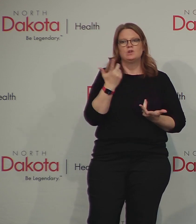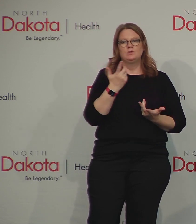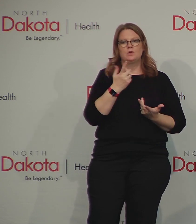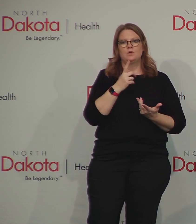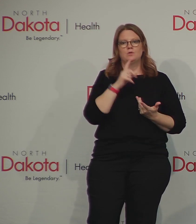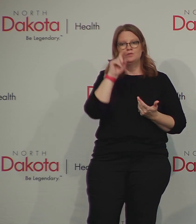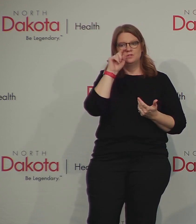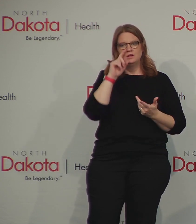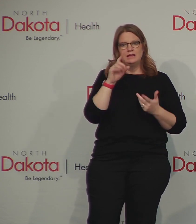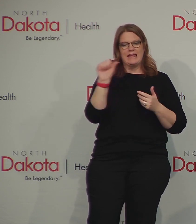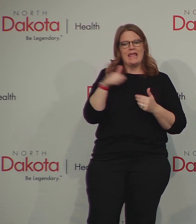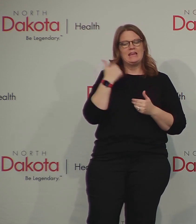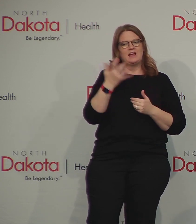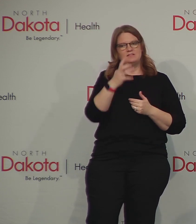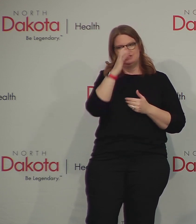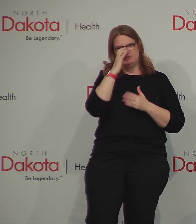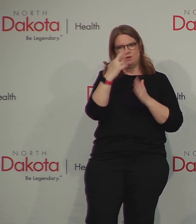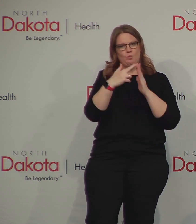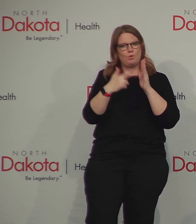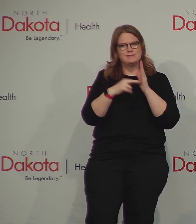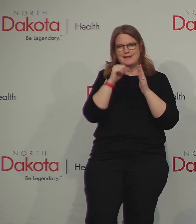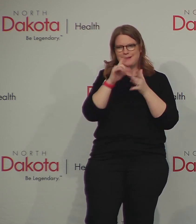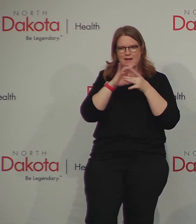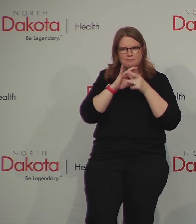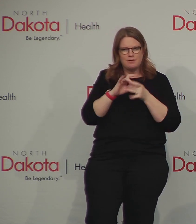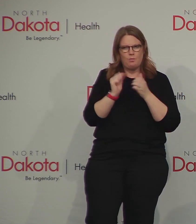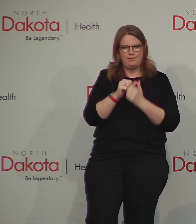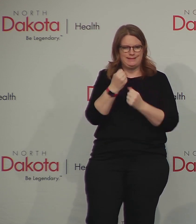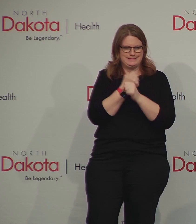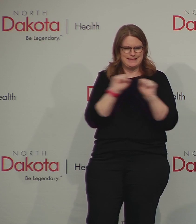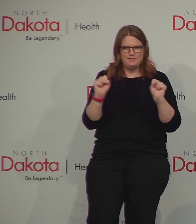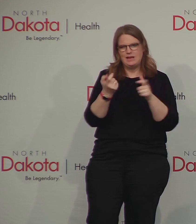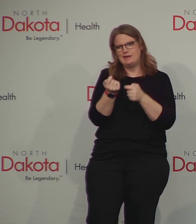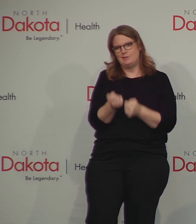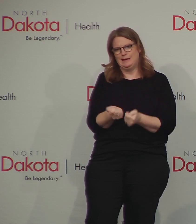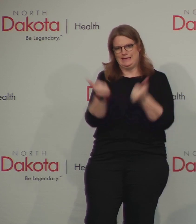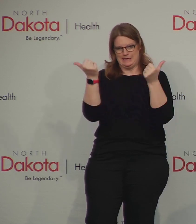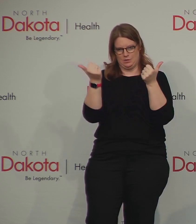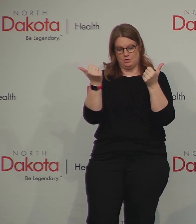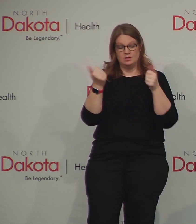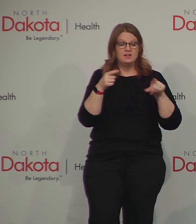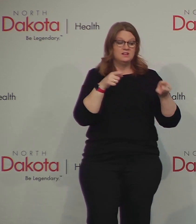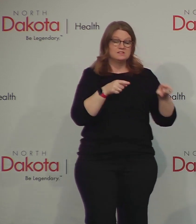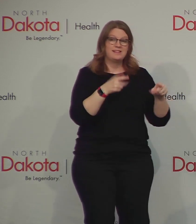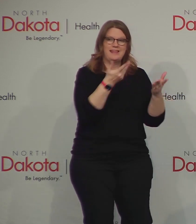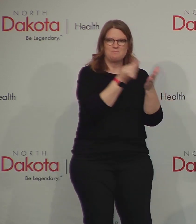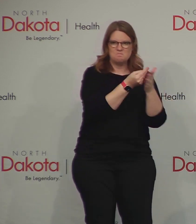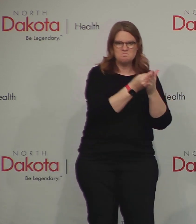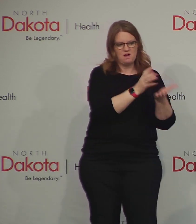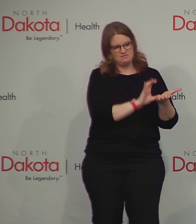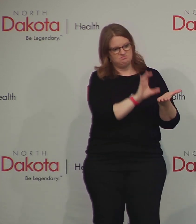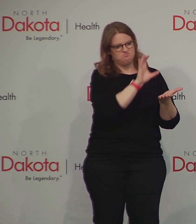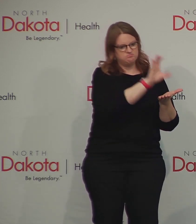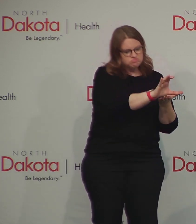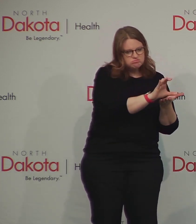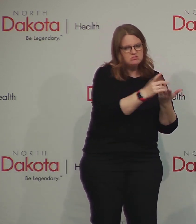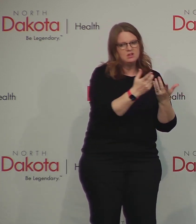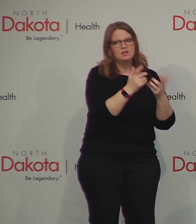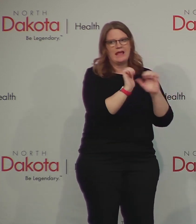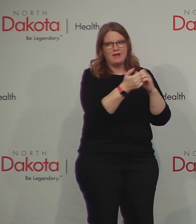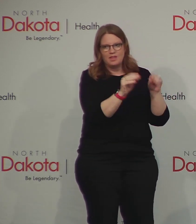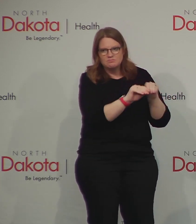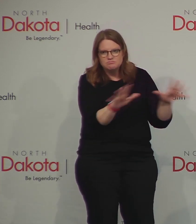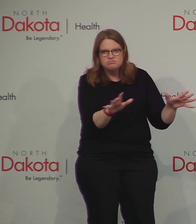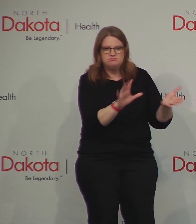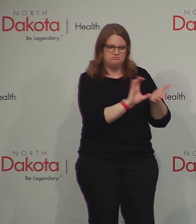doesn't have anything to do with clinical safety. And so with more resources, financial resources, logistic resources